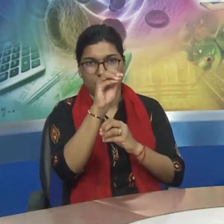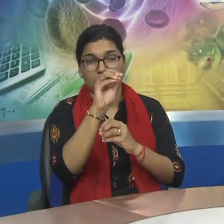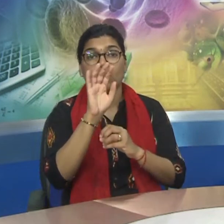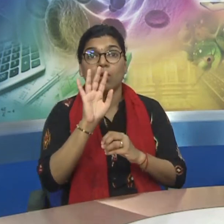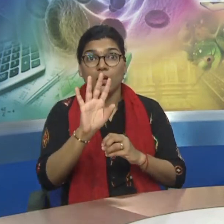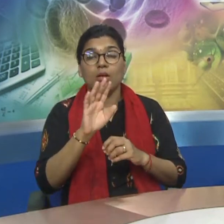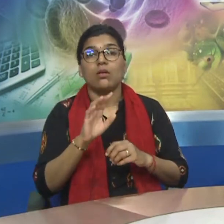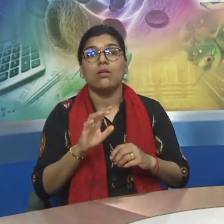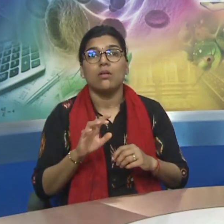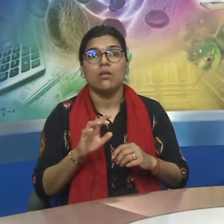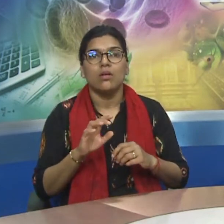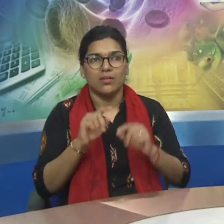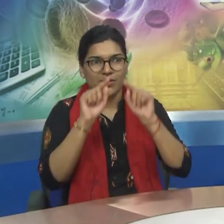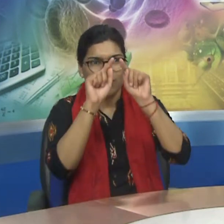Now this is shown here